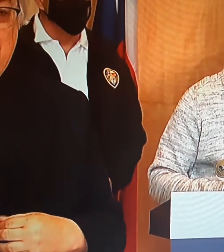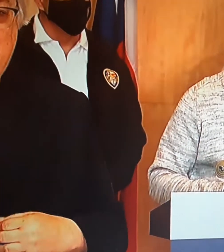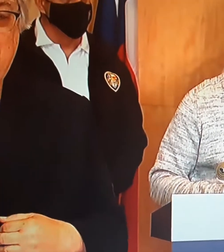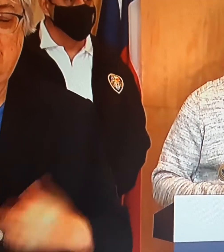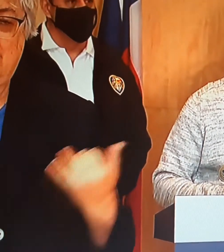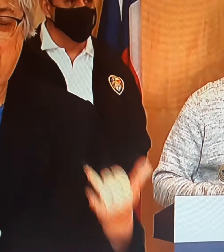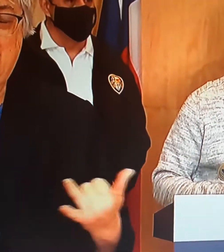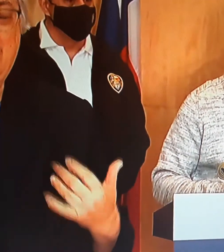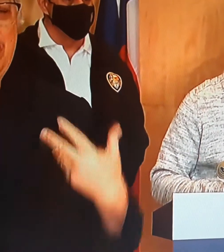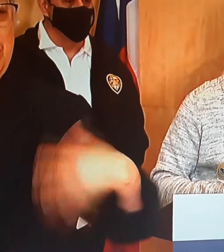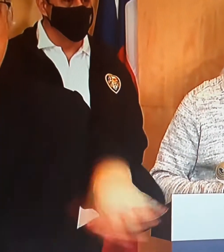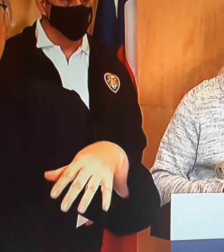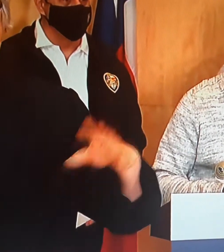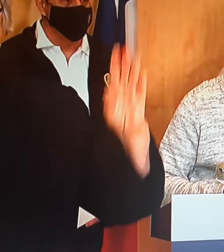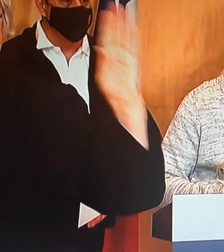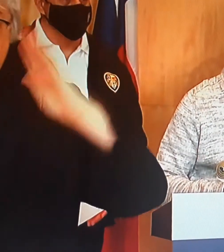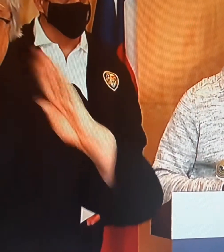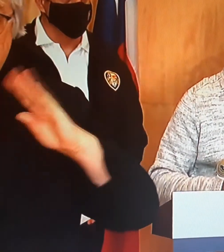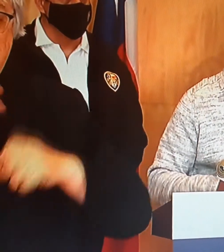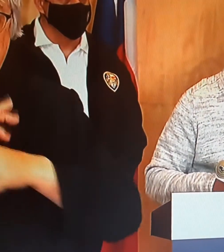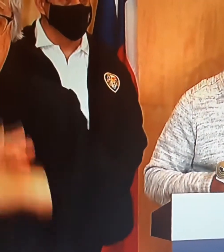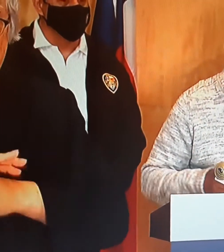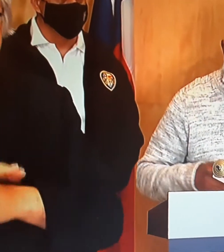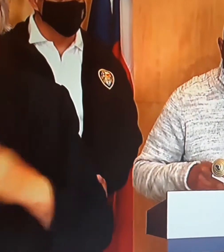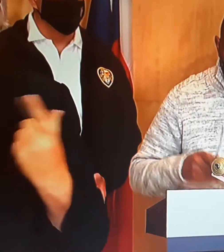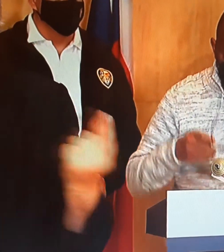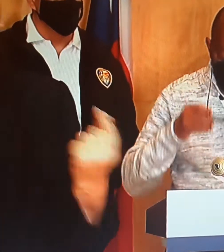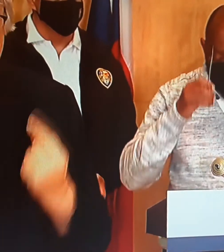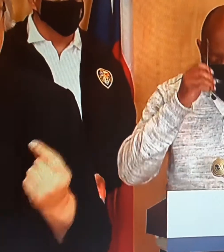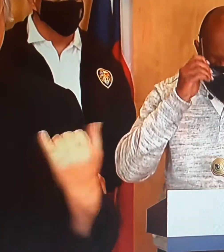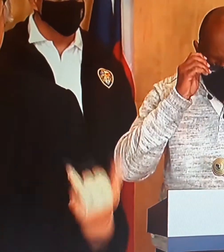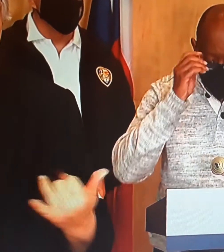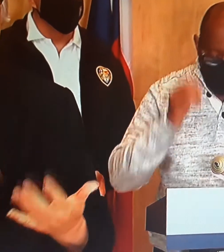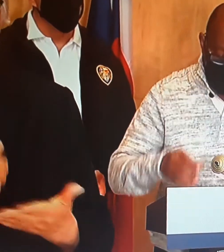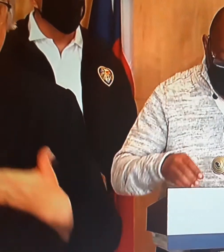a great deal of stress and strain, and so we want to assist them. And then